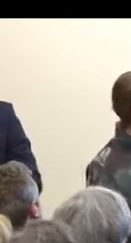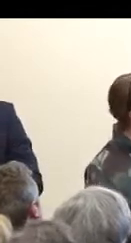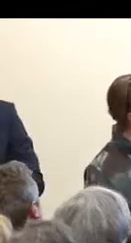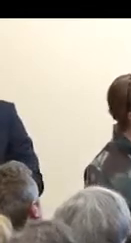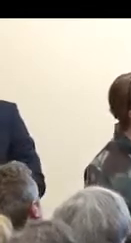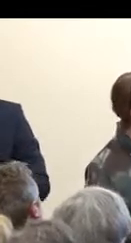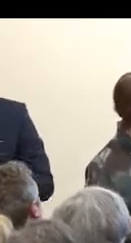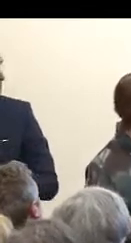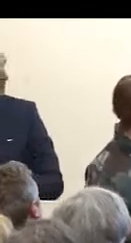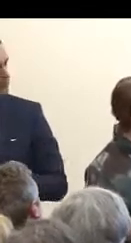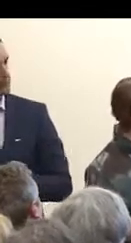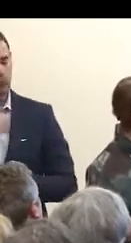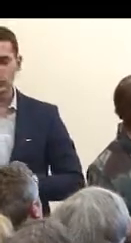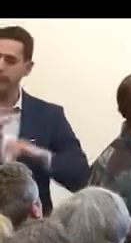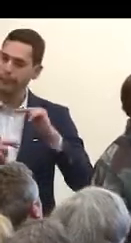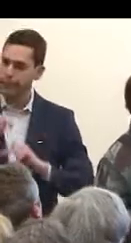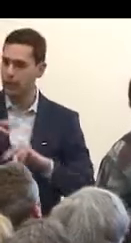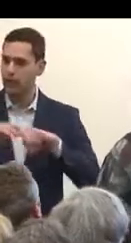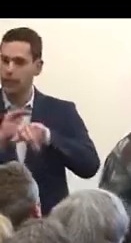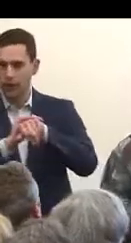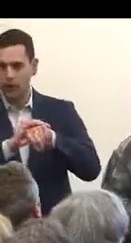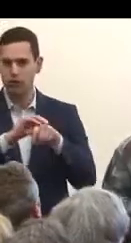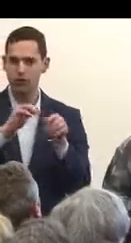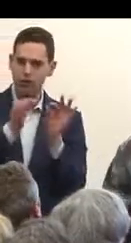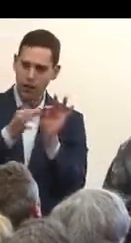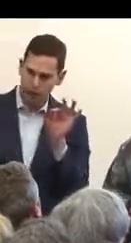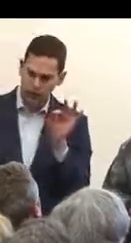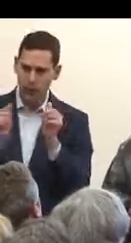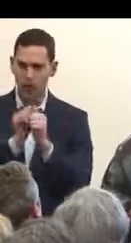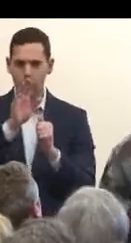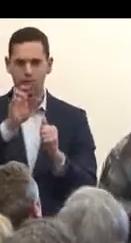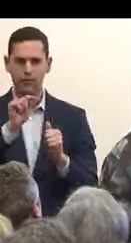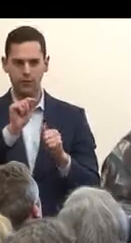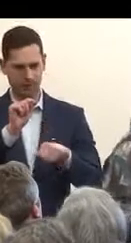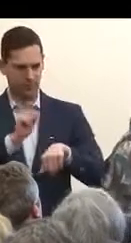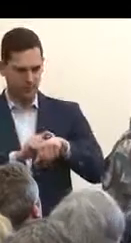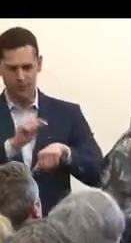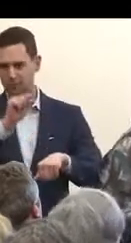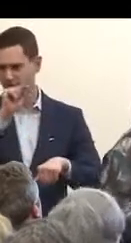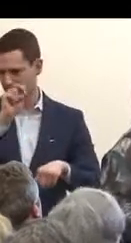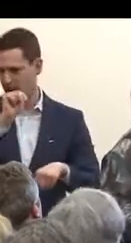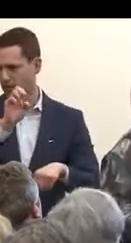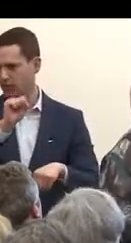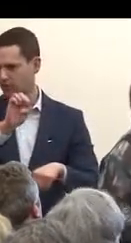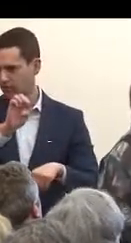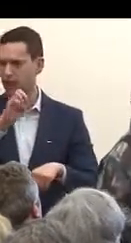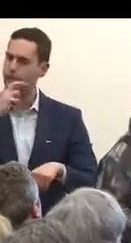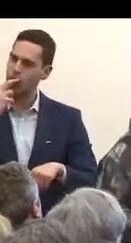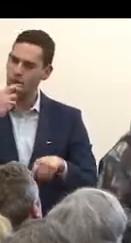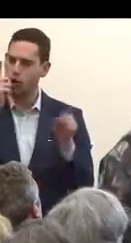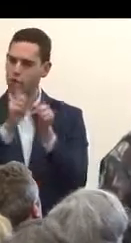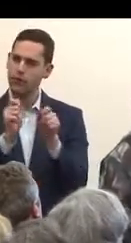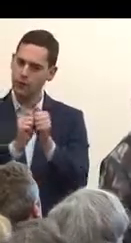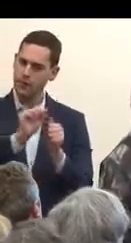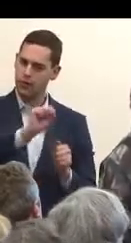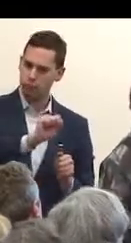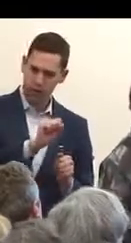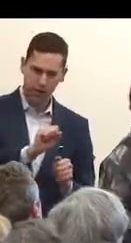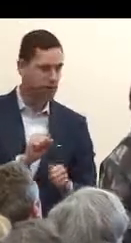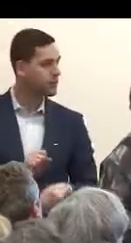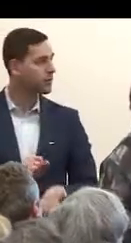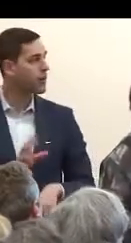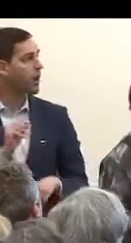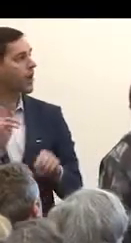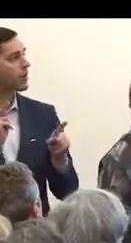its tensed verb agreeing with its subject. And we can just take these same